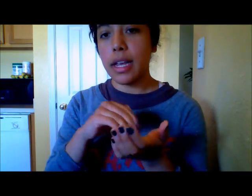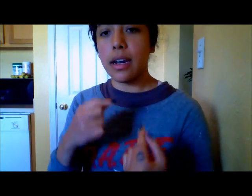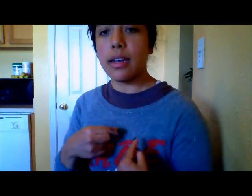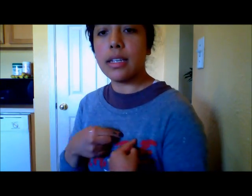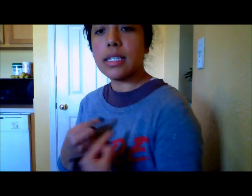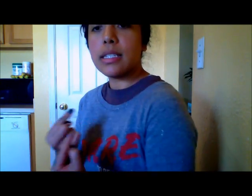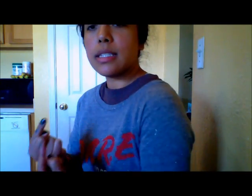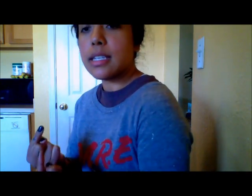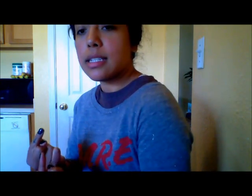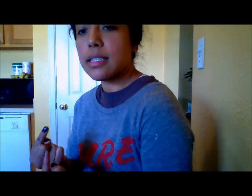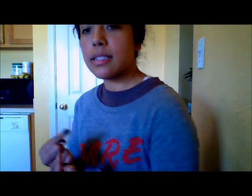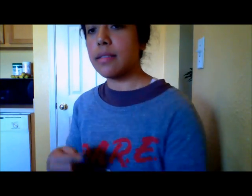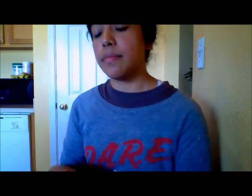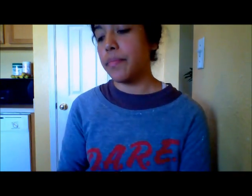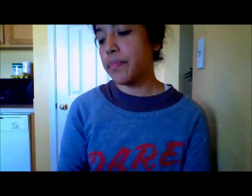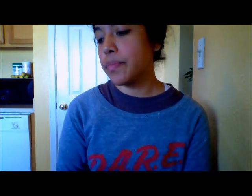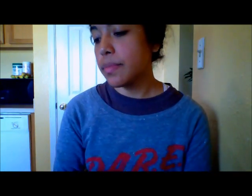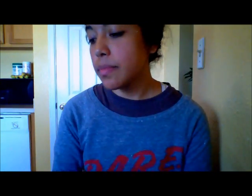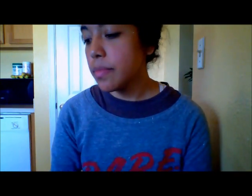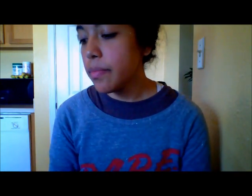Again, since.